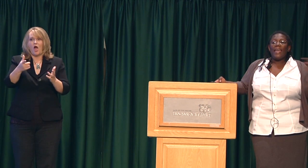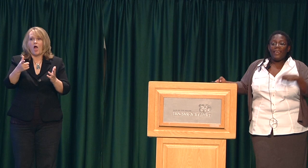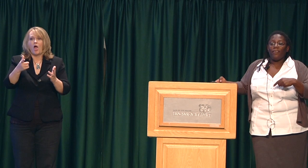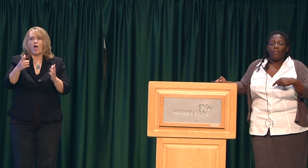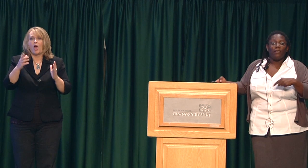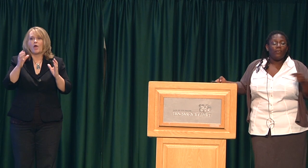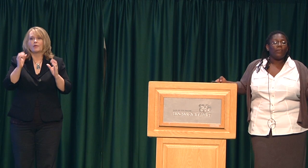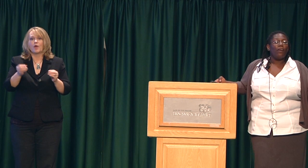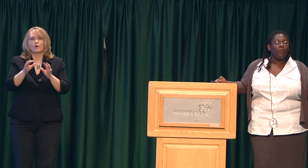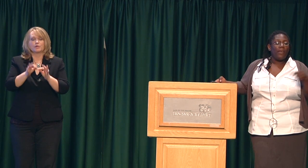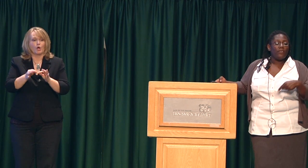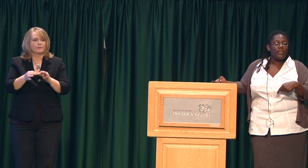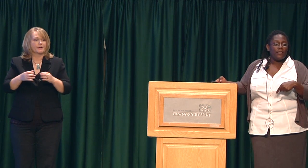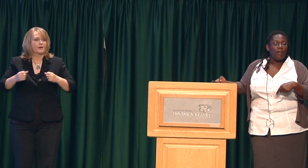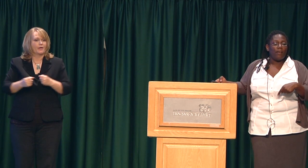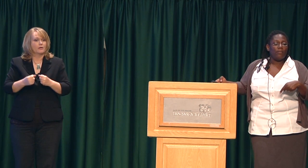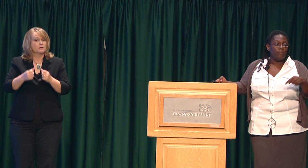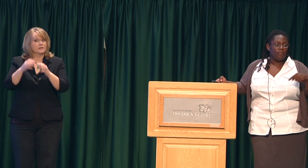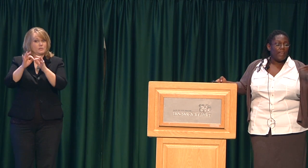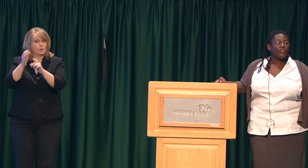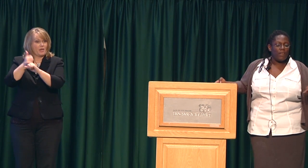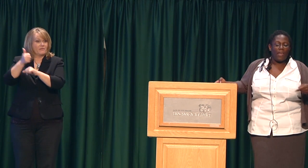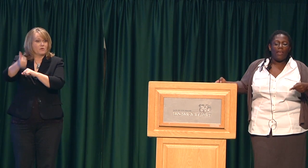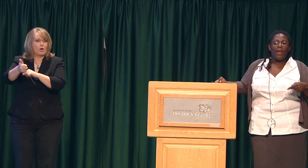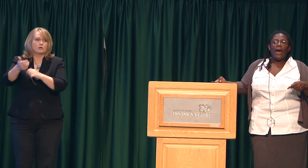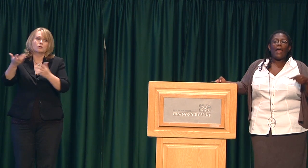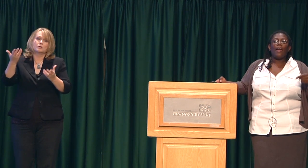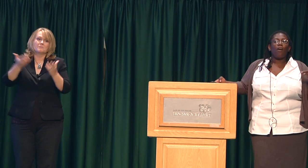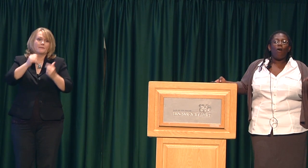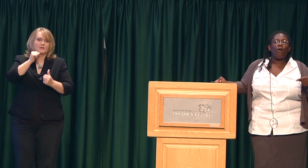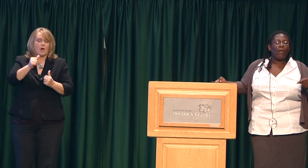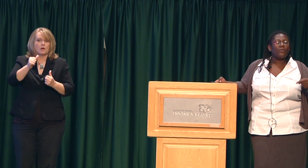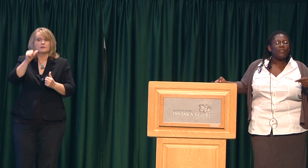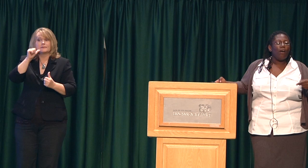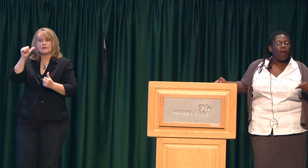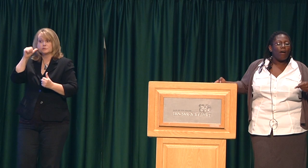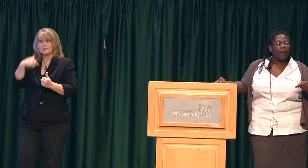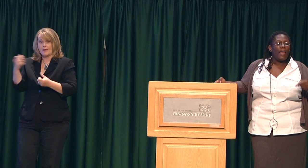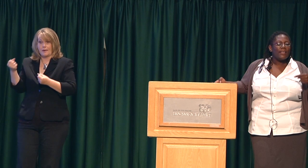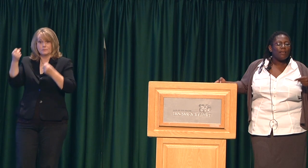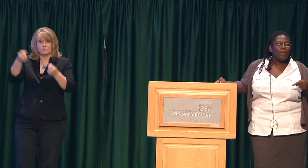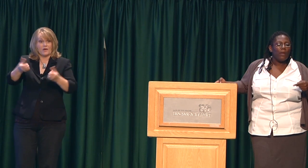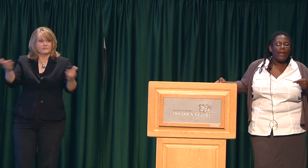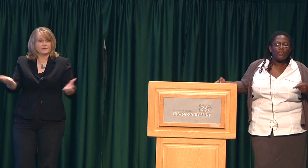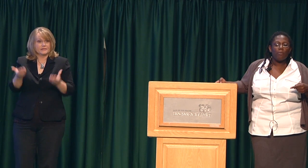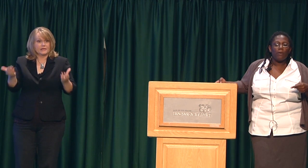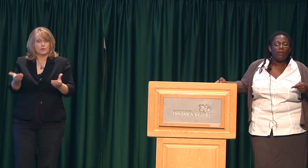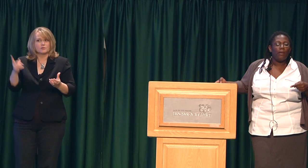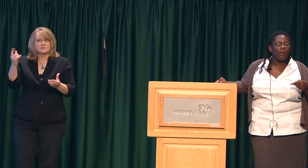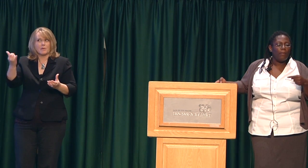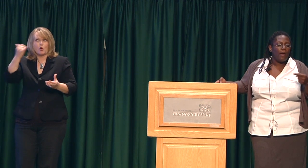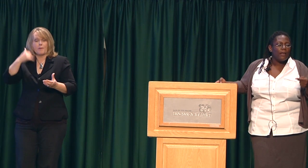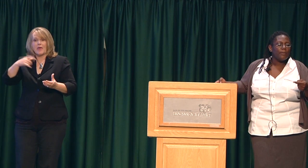On the way here, literally on the way here to Andrade-Pereira, yesterday, I got a call while I was in the car asking me would I